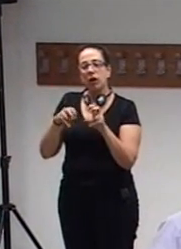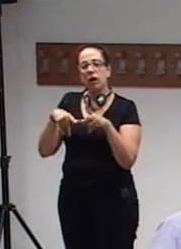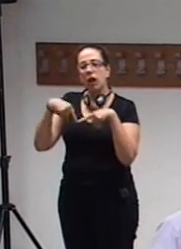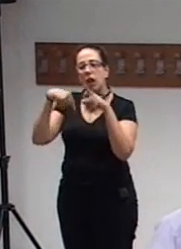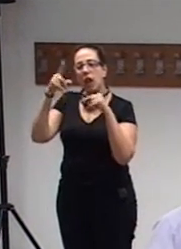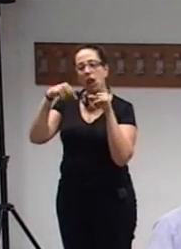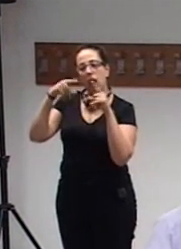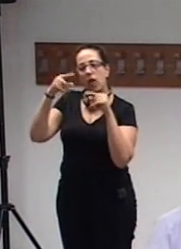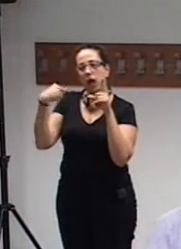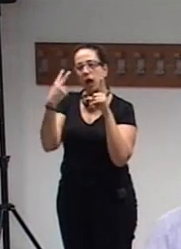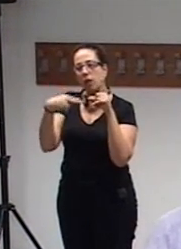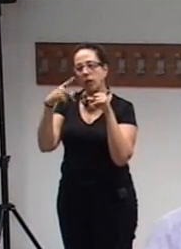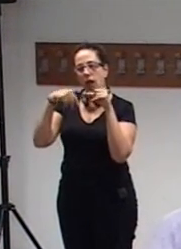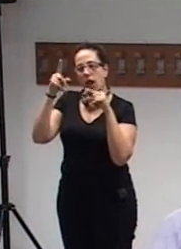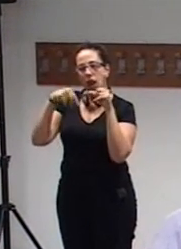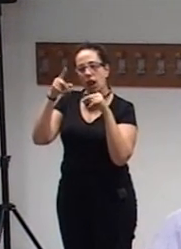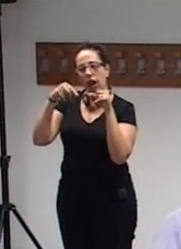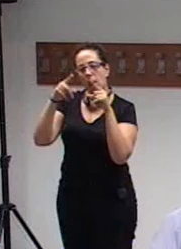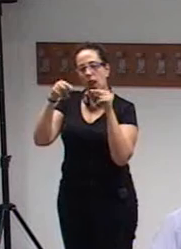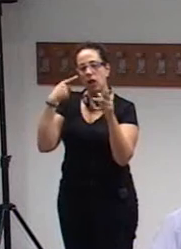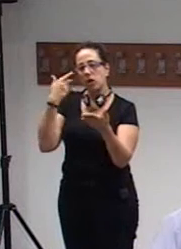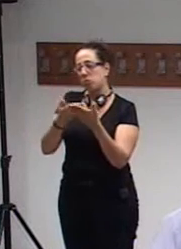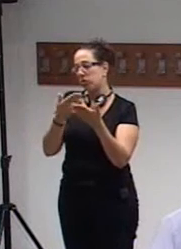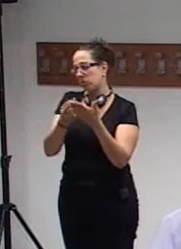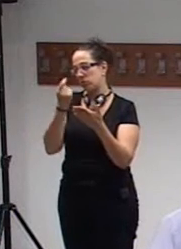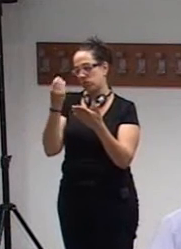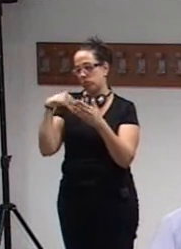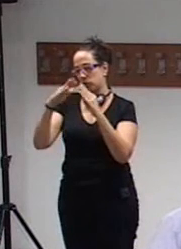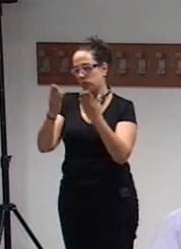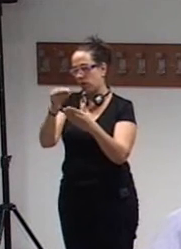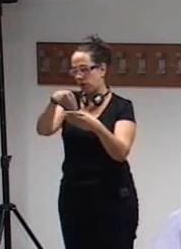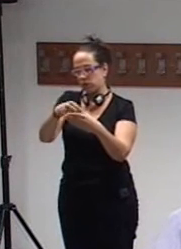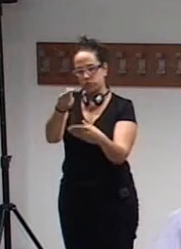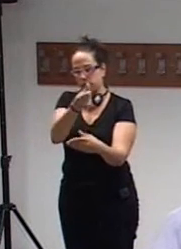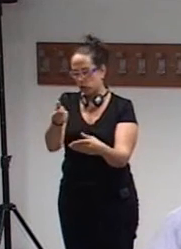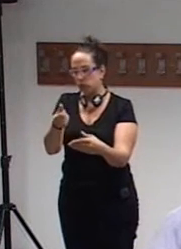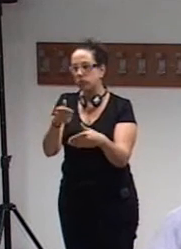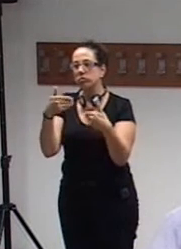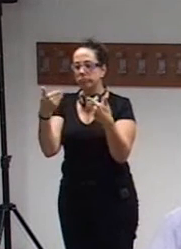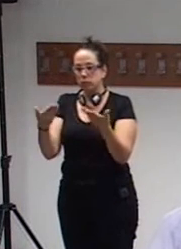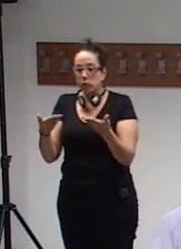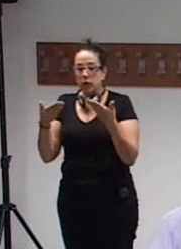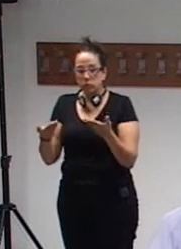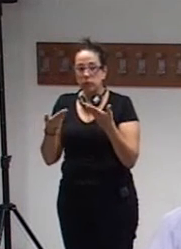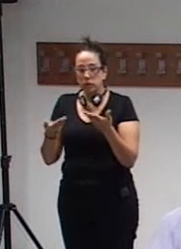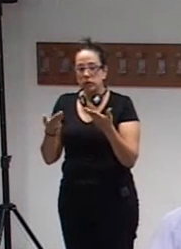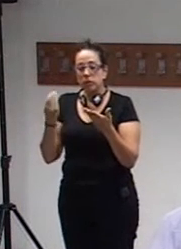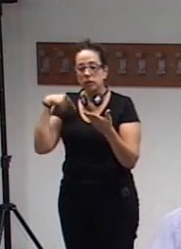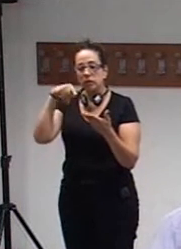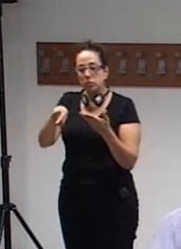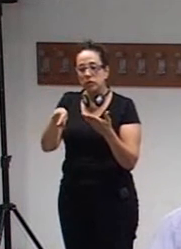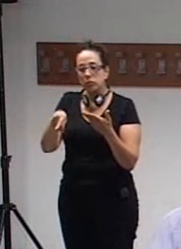the LPC. Some tests have been run, but very few. Mostly it's lip reading. What we have done